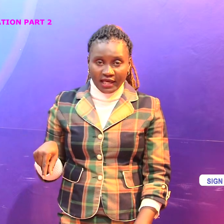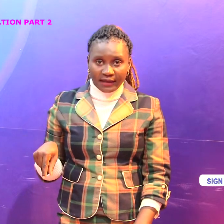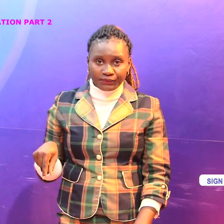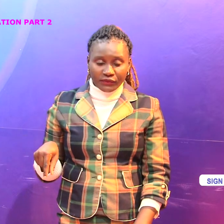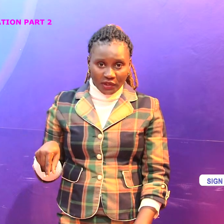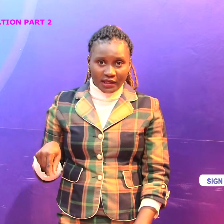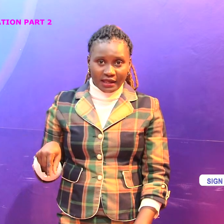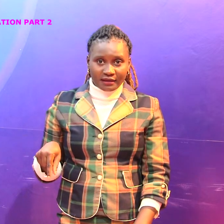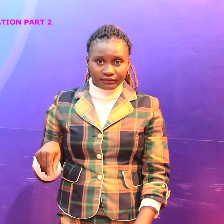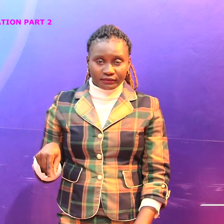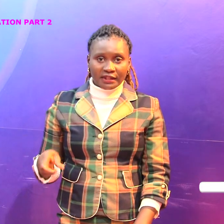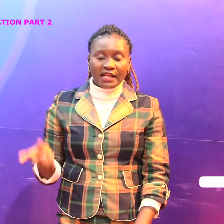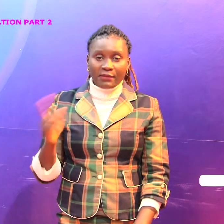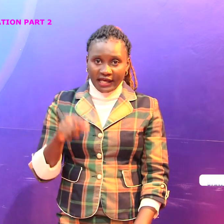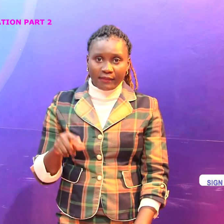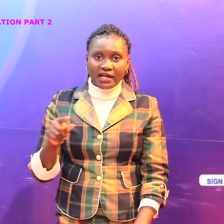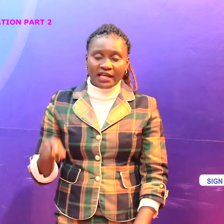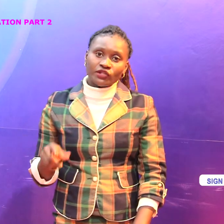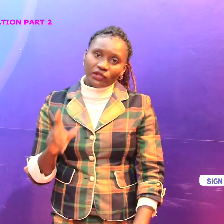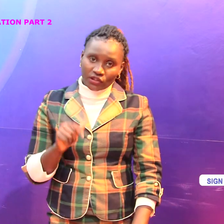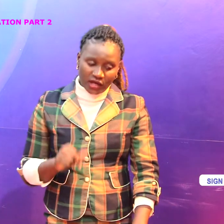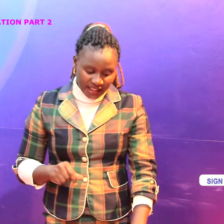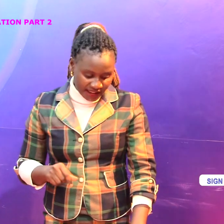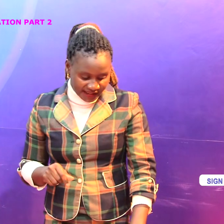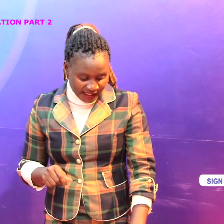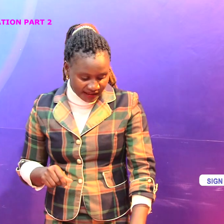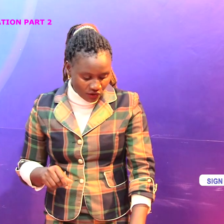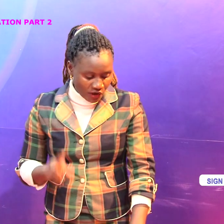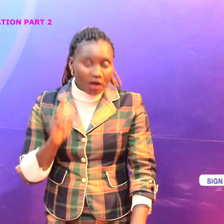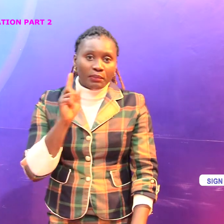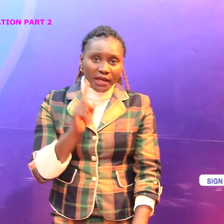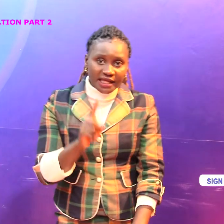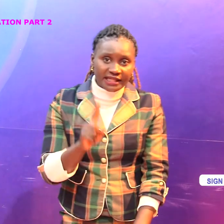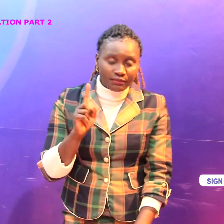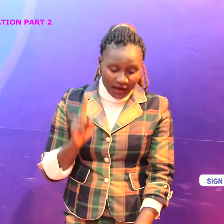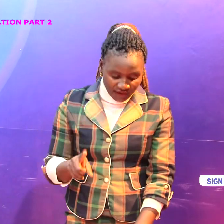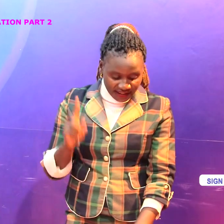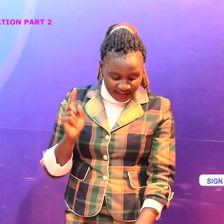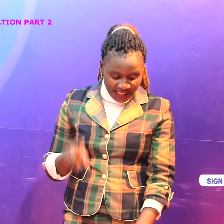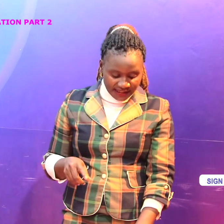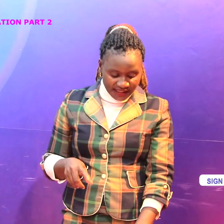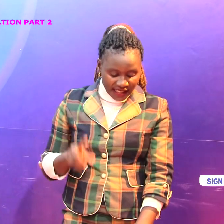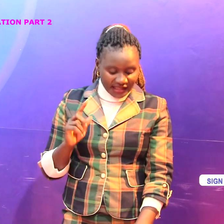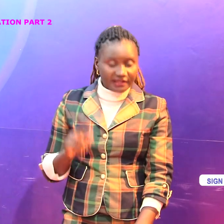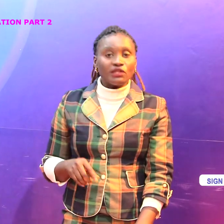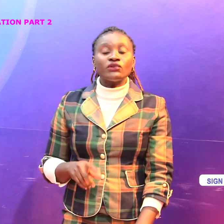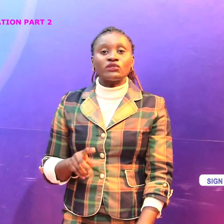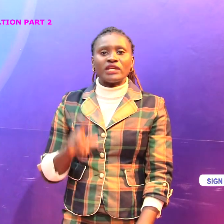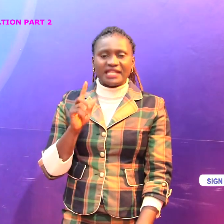Okay? Let me come again so that you can understand. So present perfect tense is used to